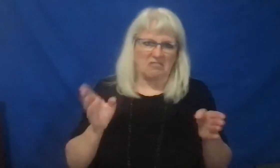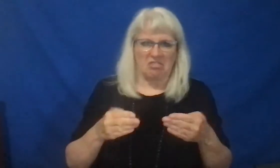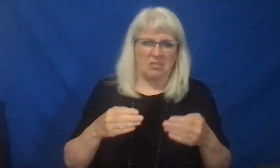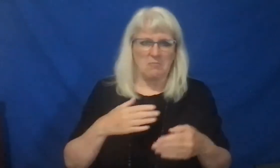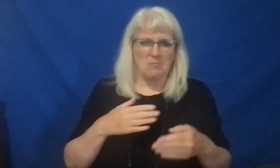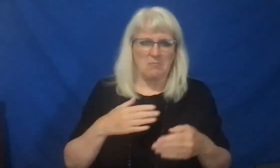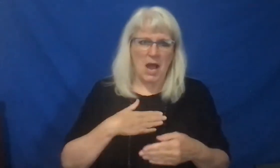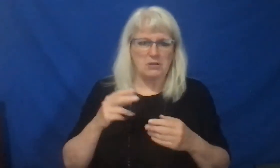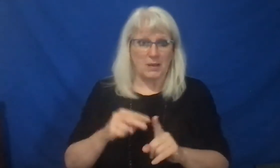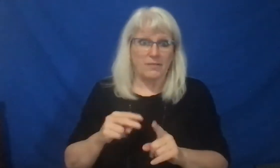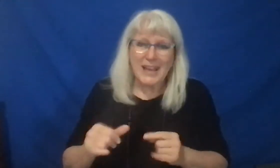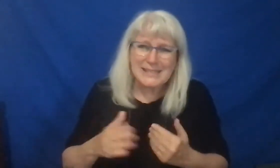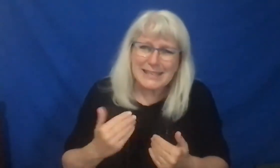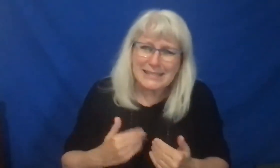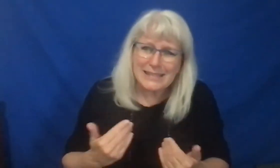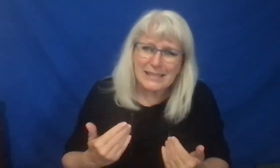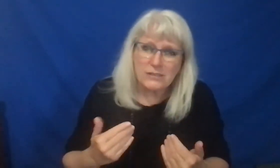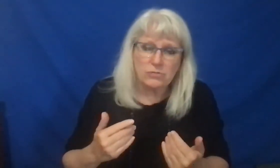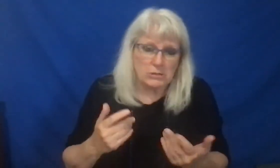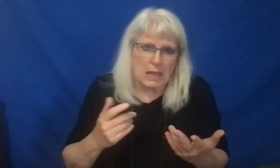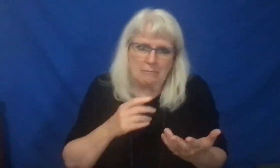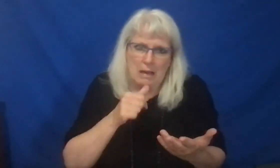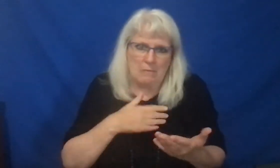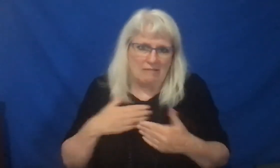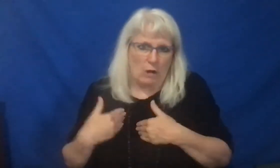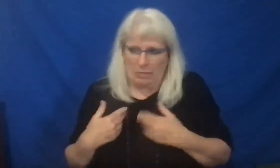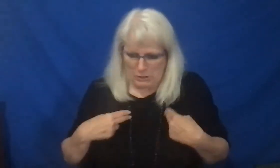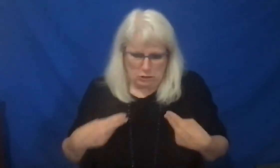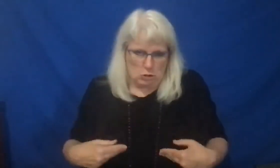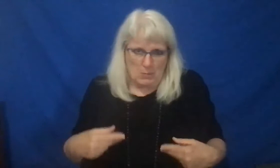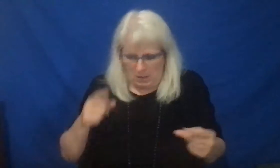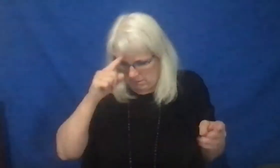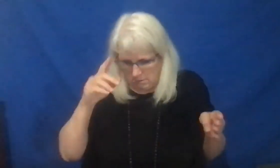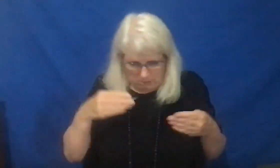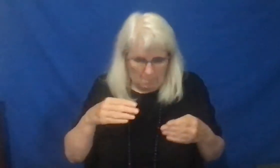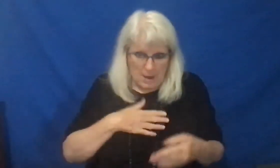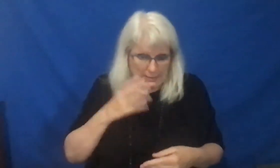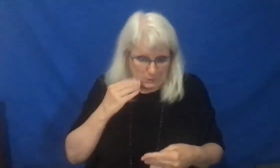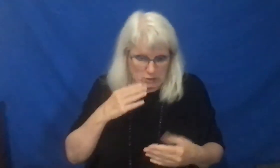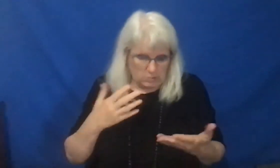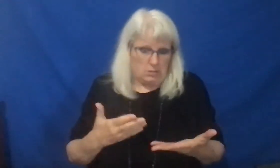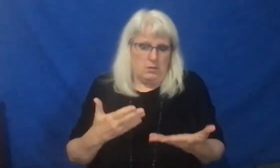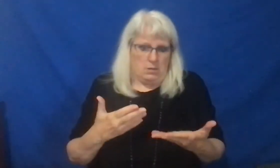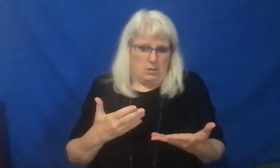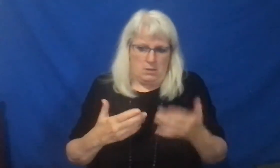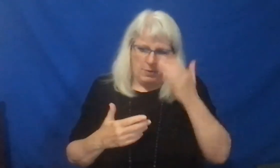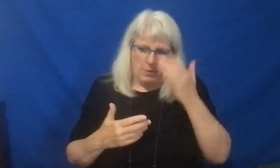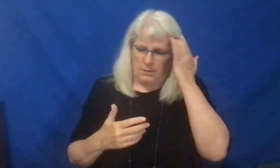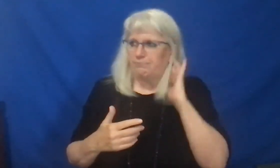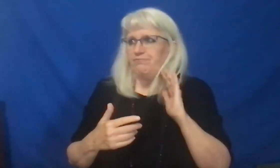easy to do? I mean, not at a fault. It actually takes quite the exercise. And for the past 2 years, I've gotten to pray and